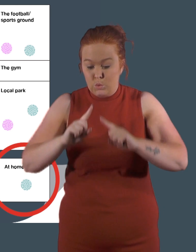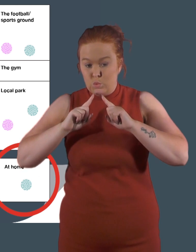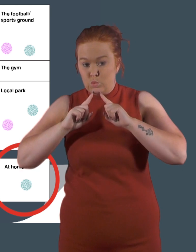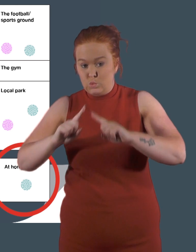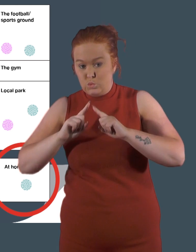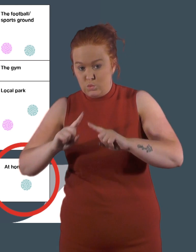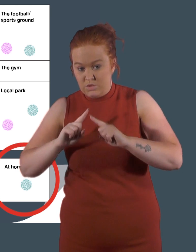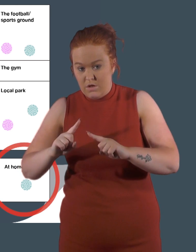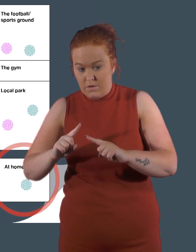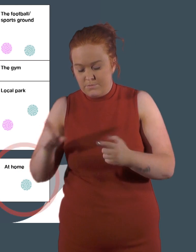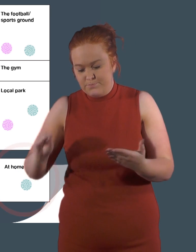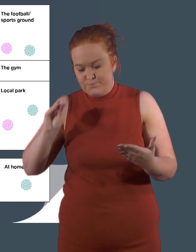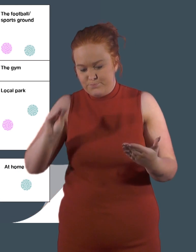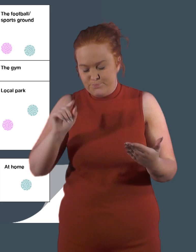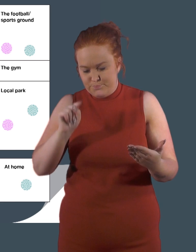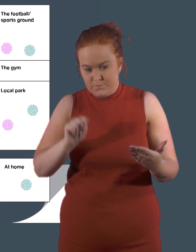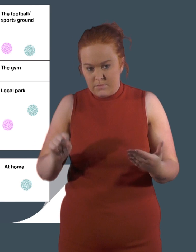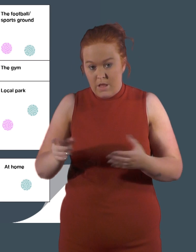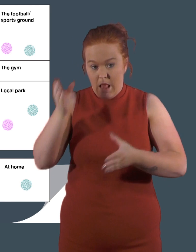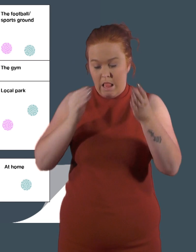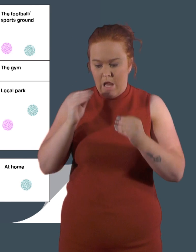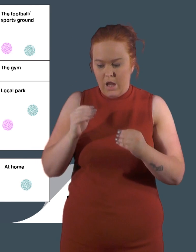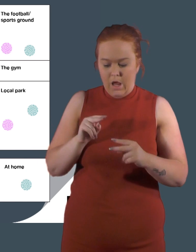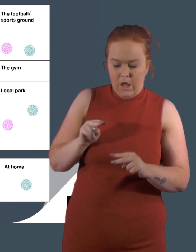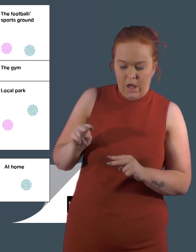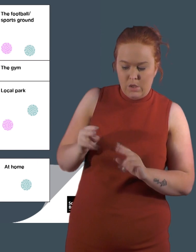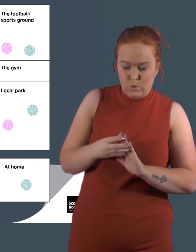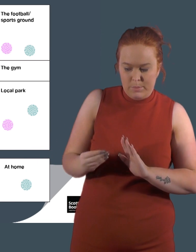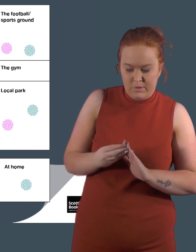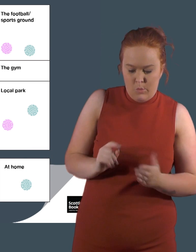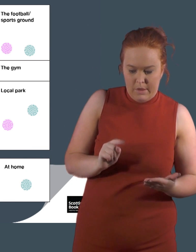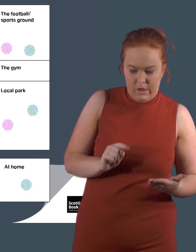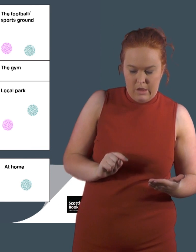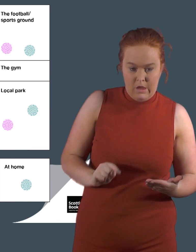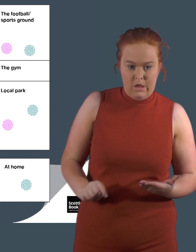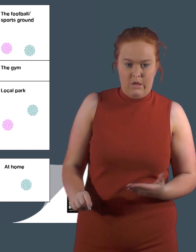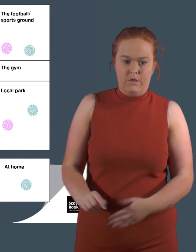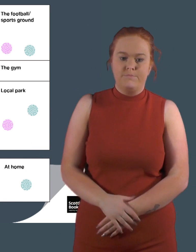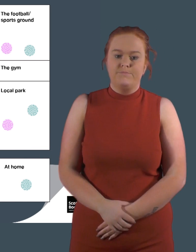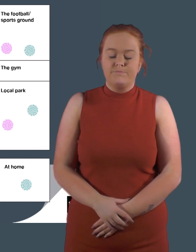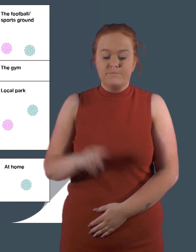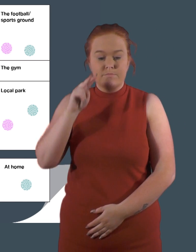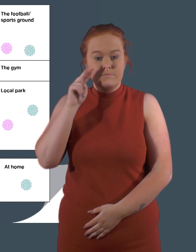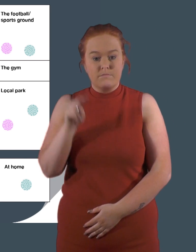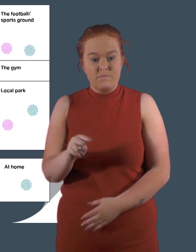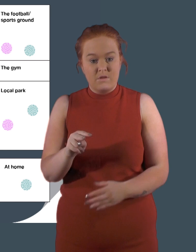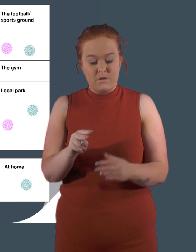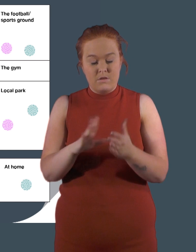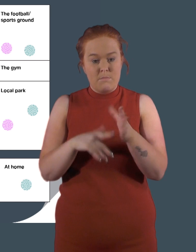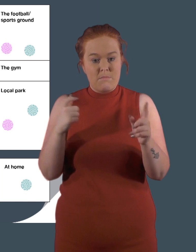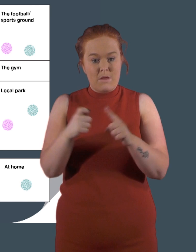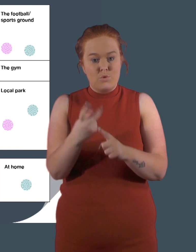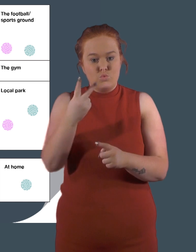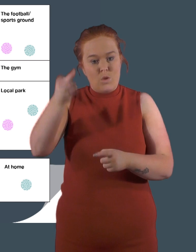activity is that if possible, you ask learners to work independently without help from tutors. And if they're